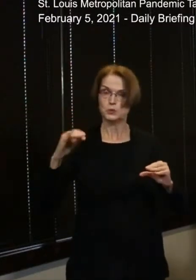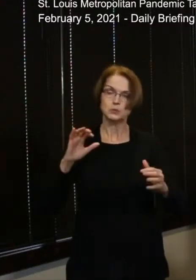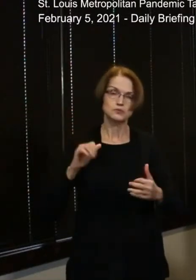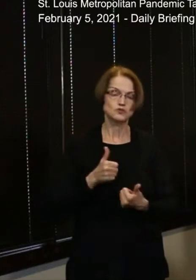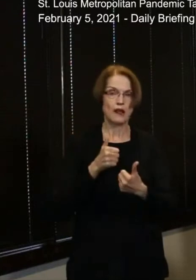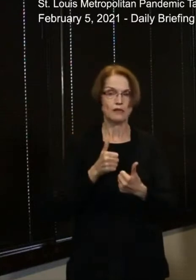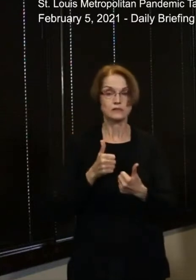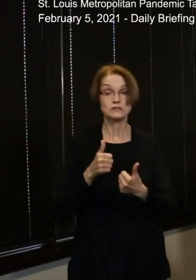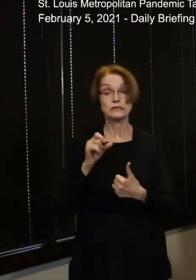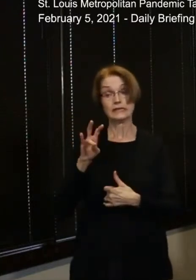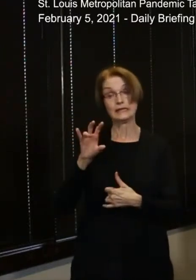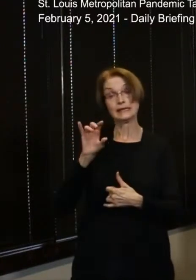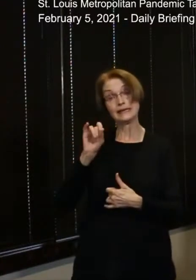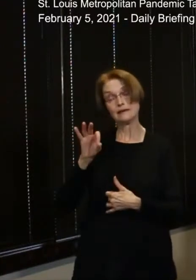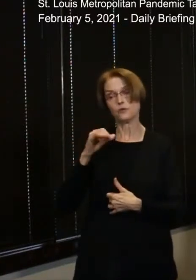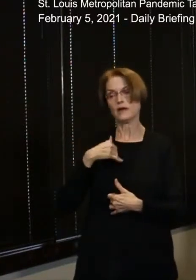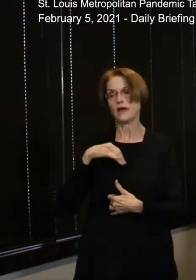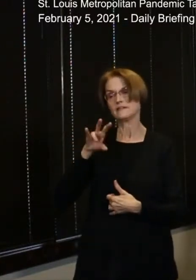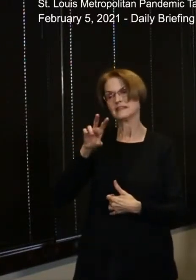around